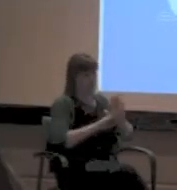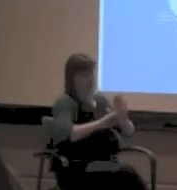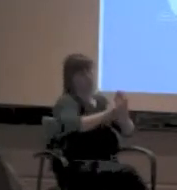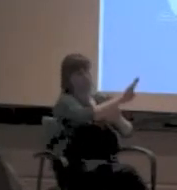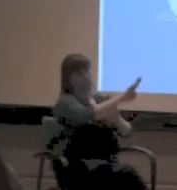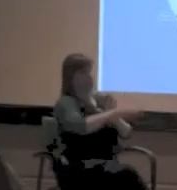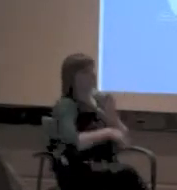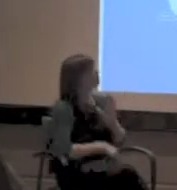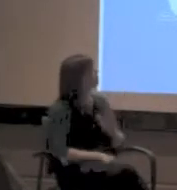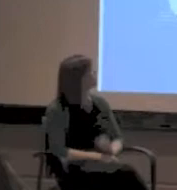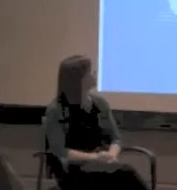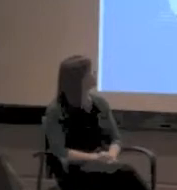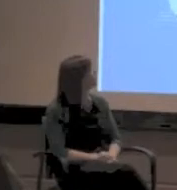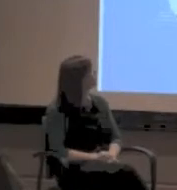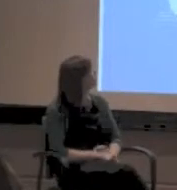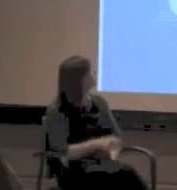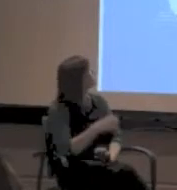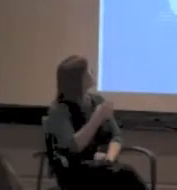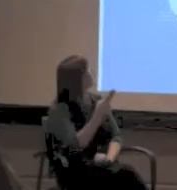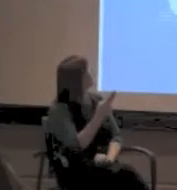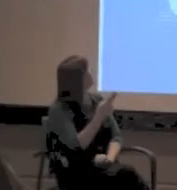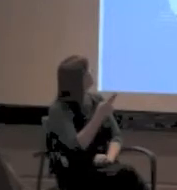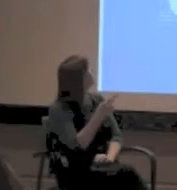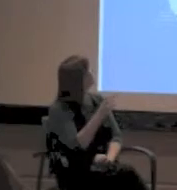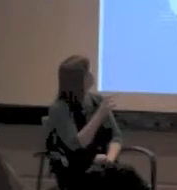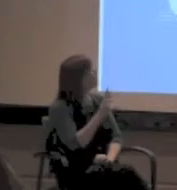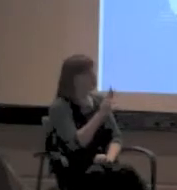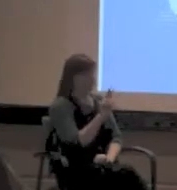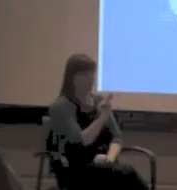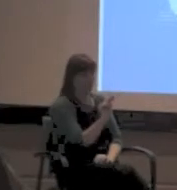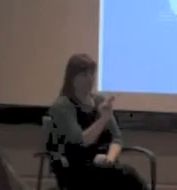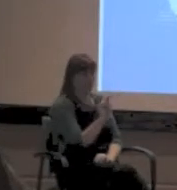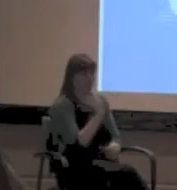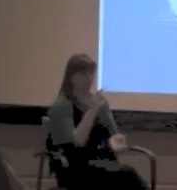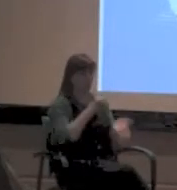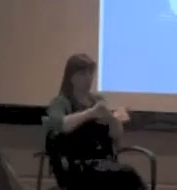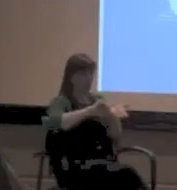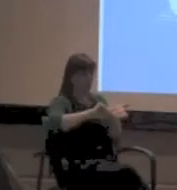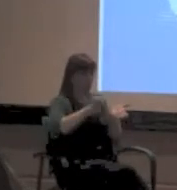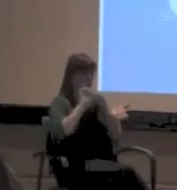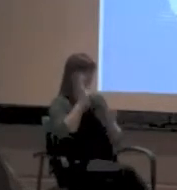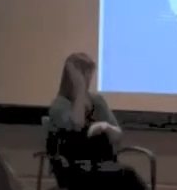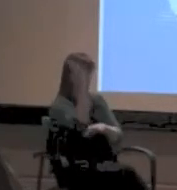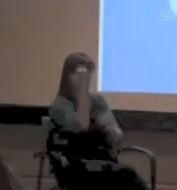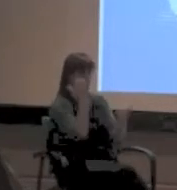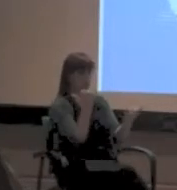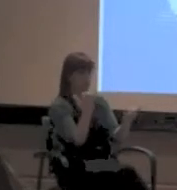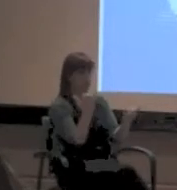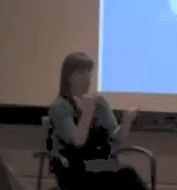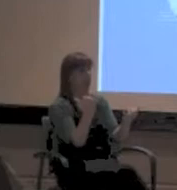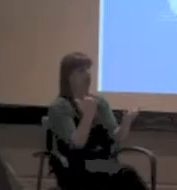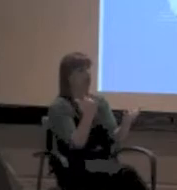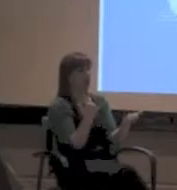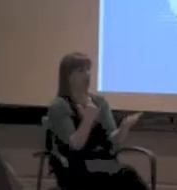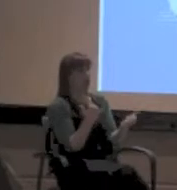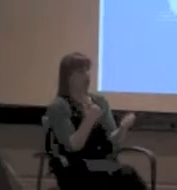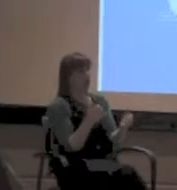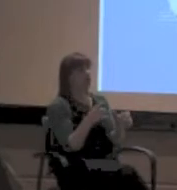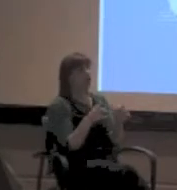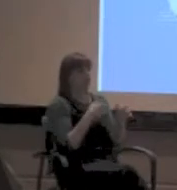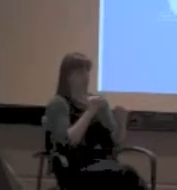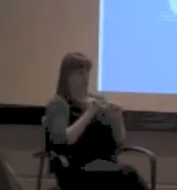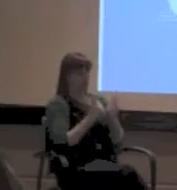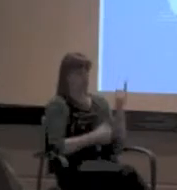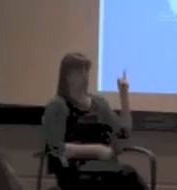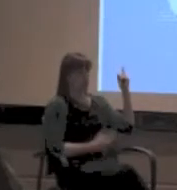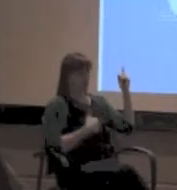Okay, so I talked about the HCRN. A lot of the research I'm going to present today is done by the group